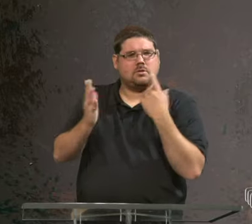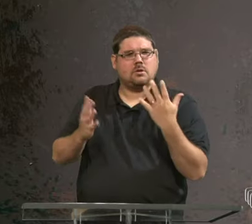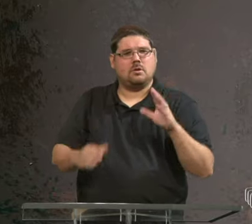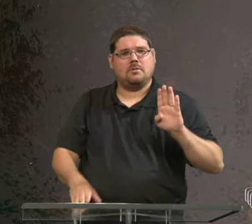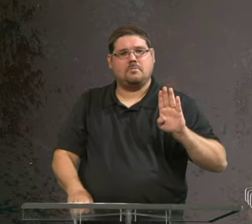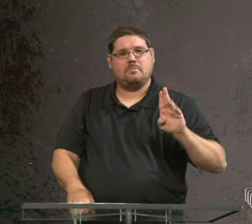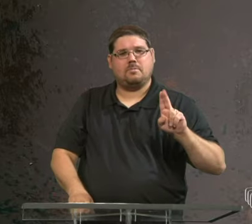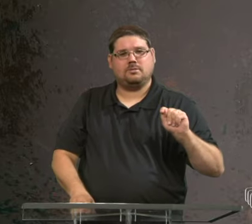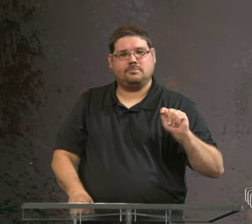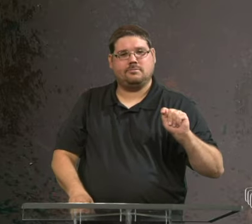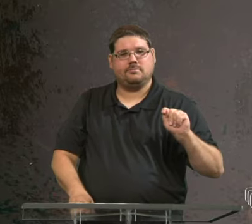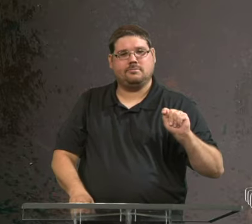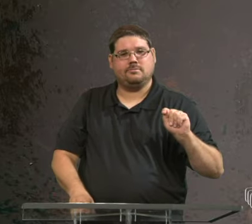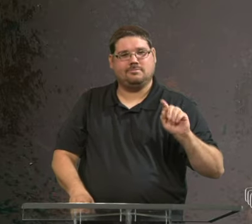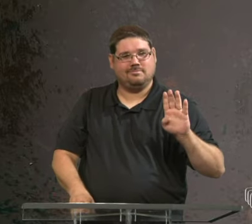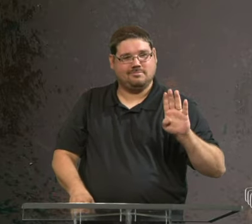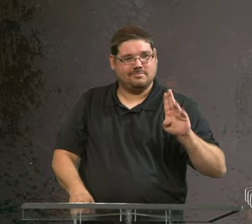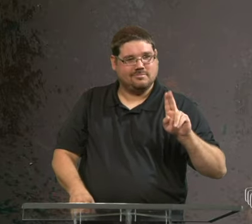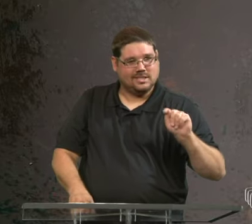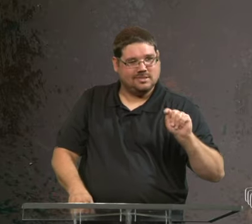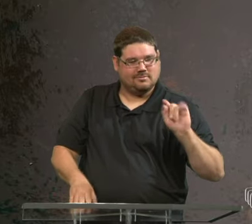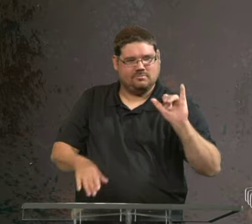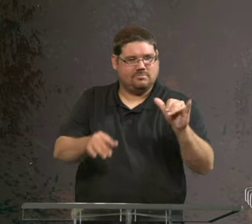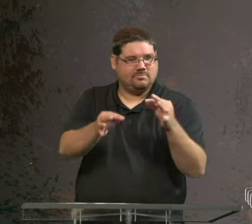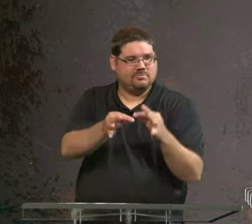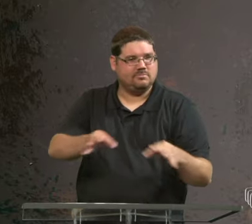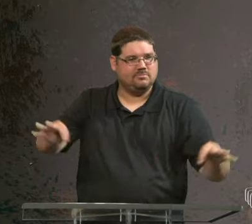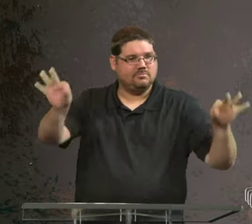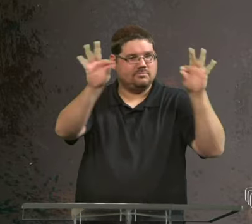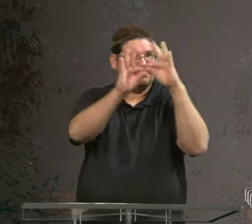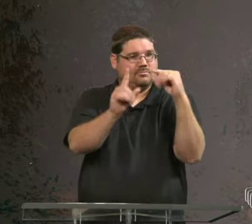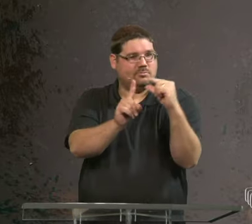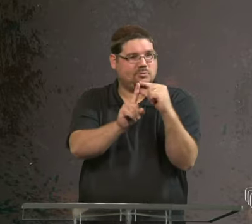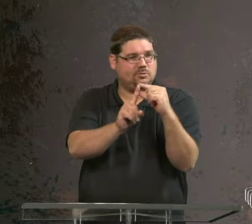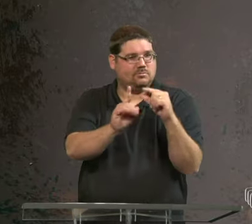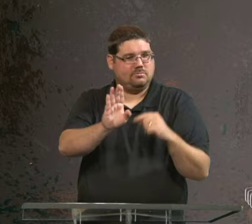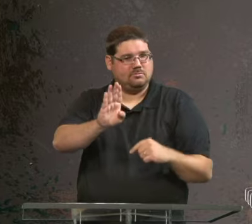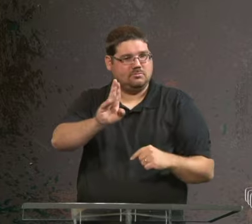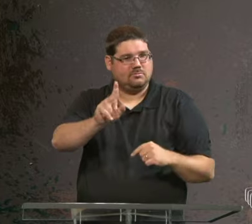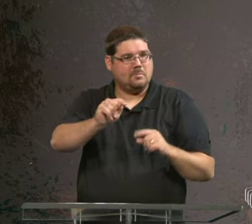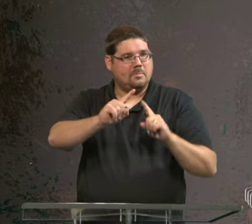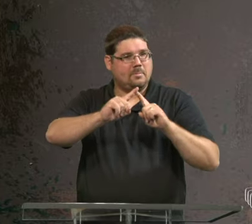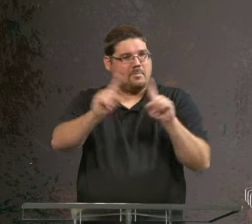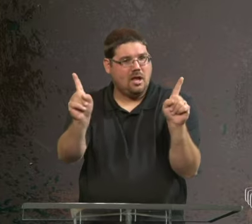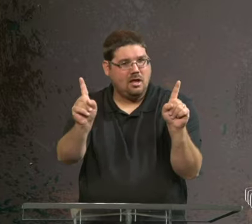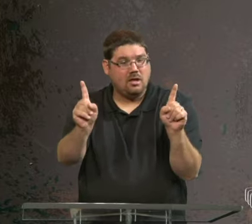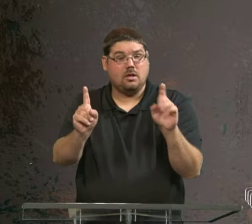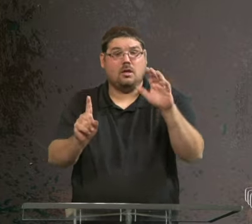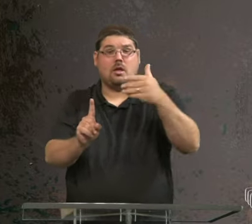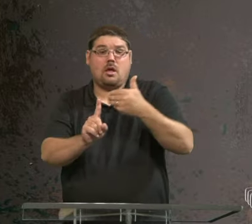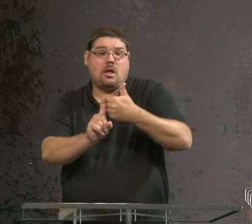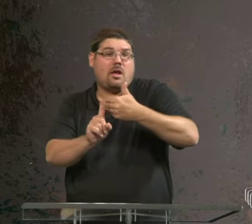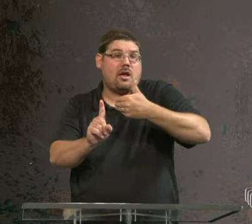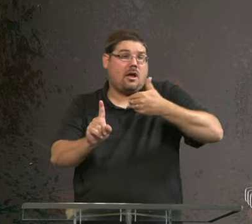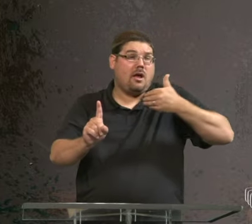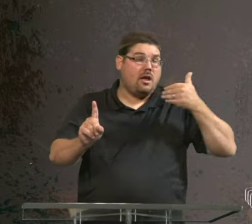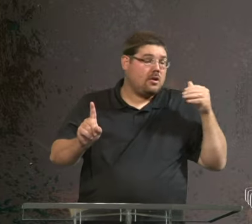Notice that the very first word in this passage is the word but. That is a very important